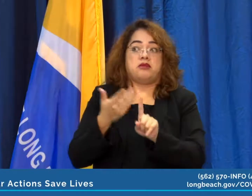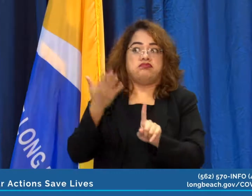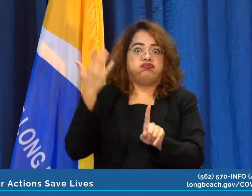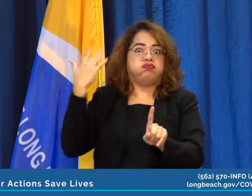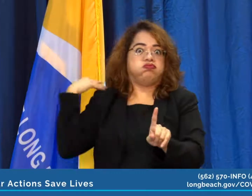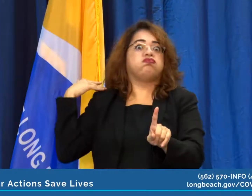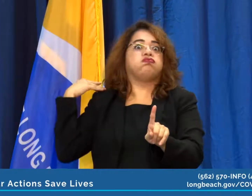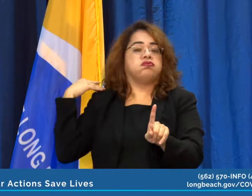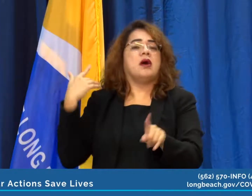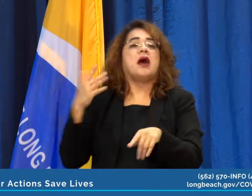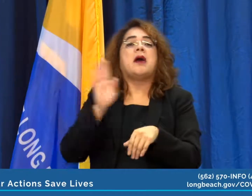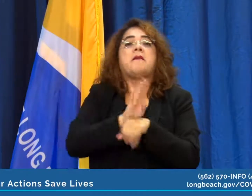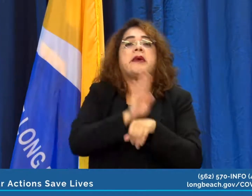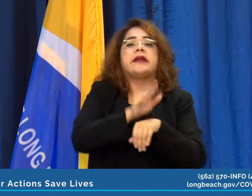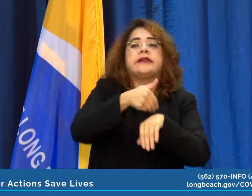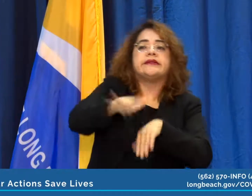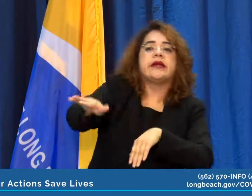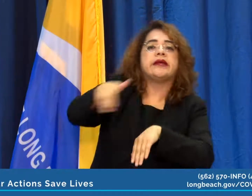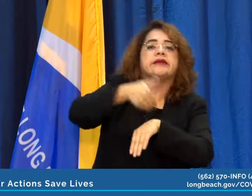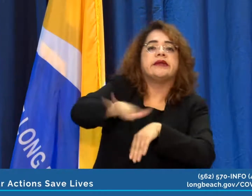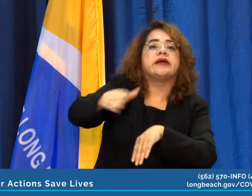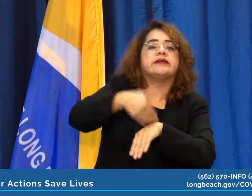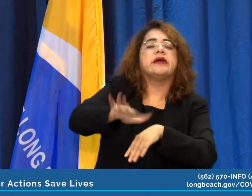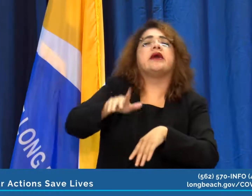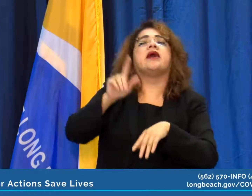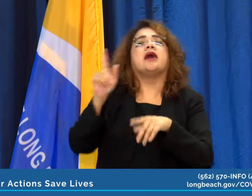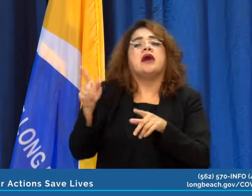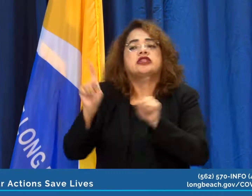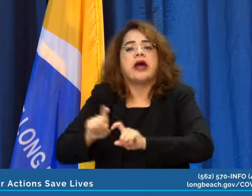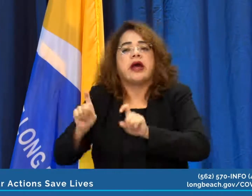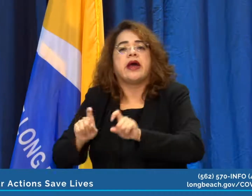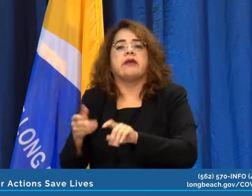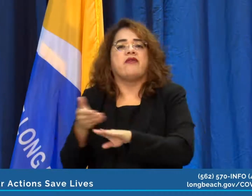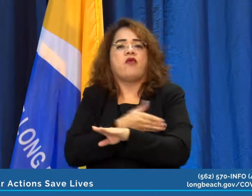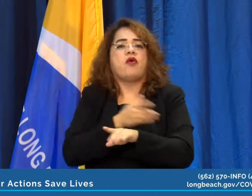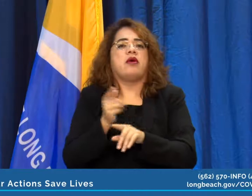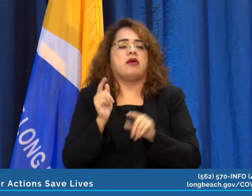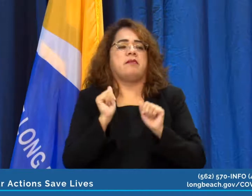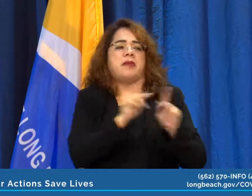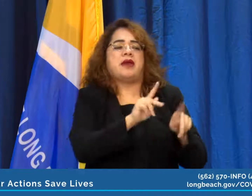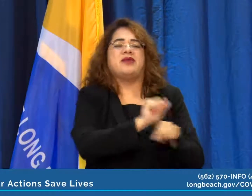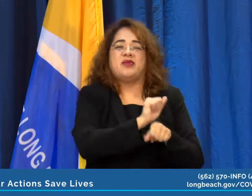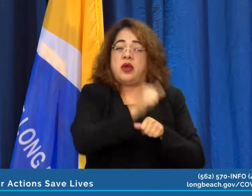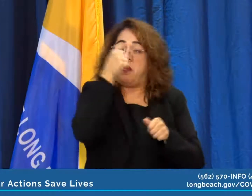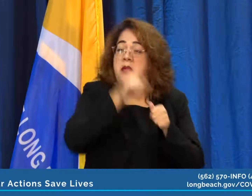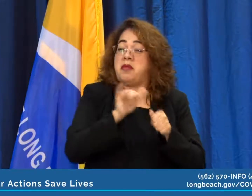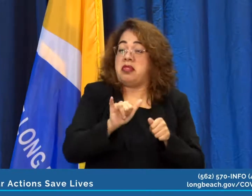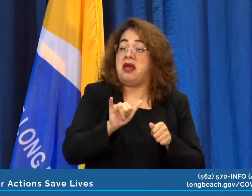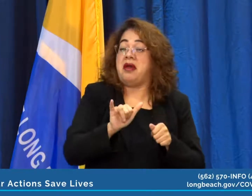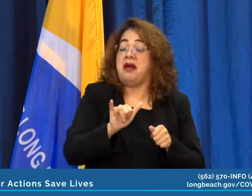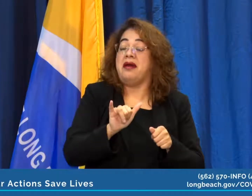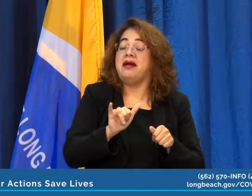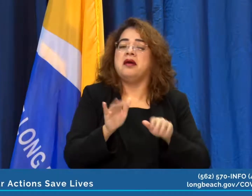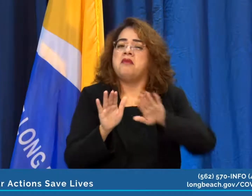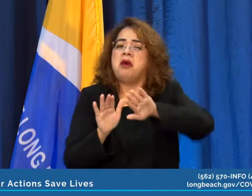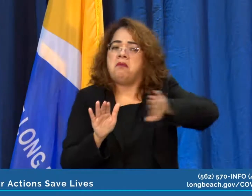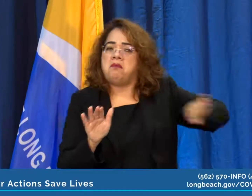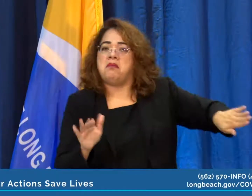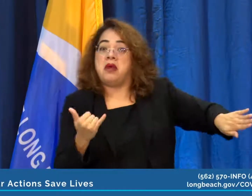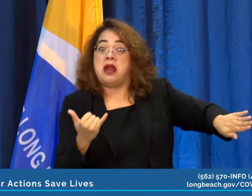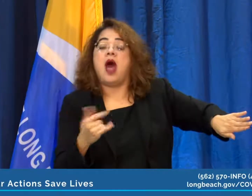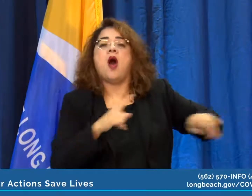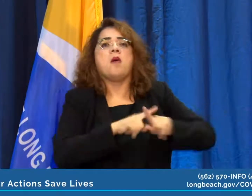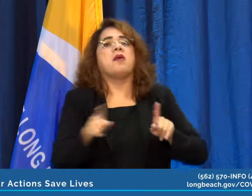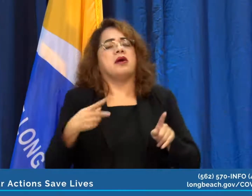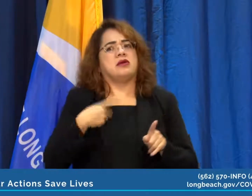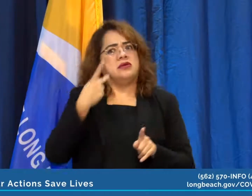were sending people to make sure that they could come back and go to work and other things. So there is a significant focus on testing right now. We do